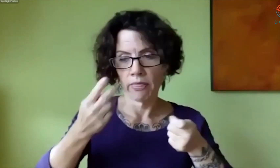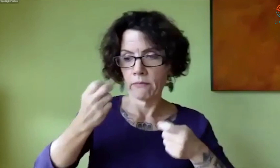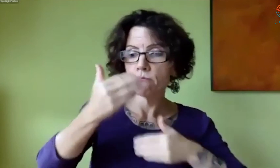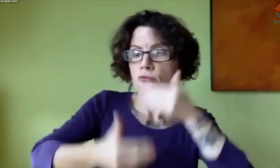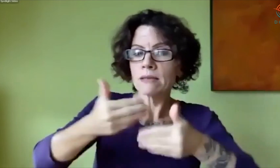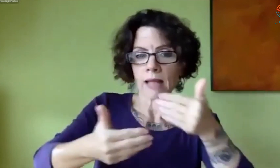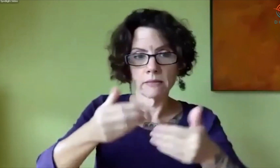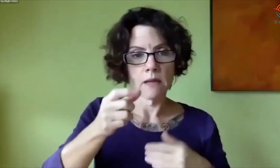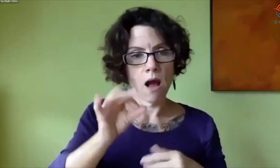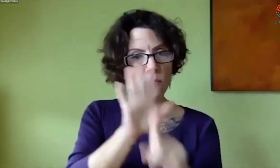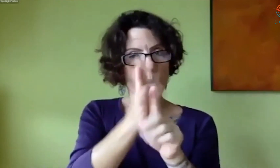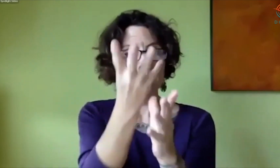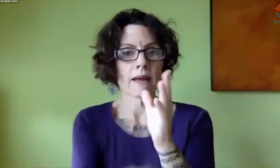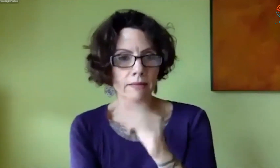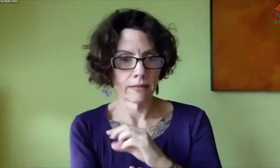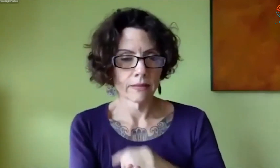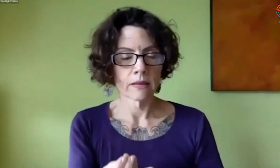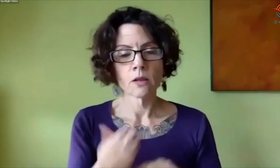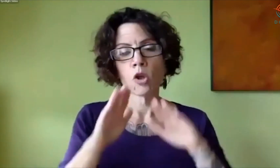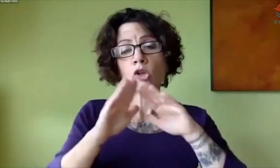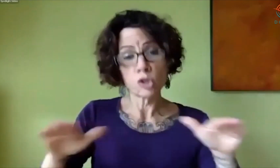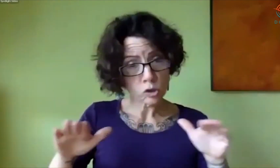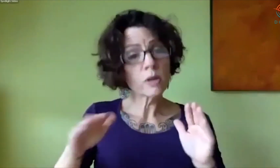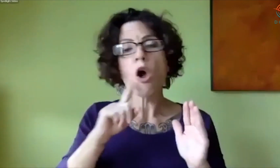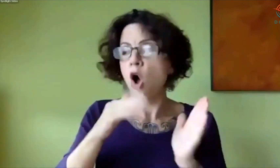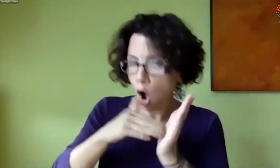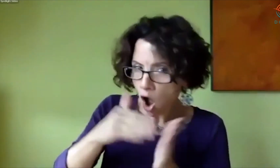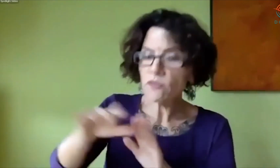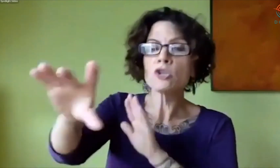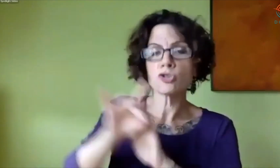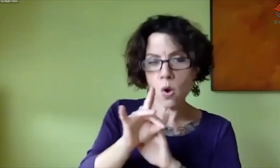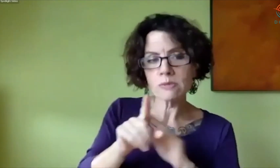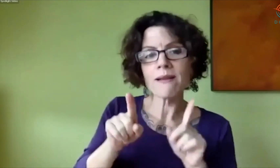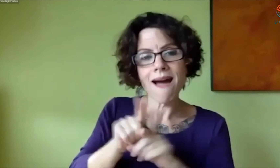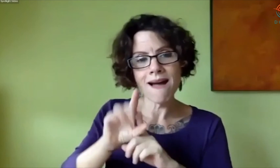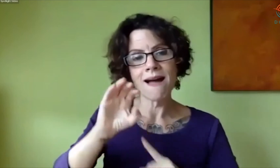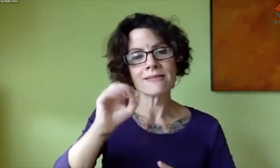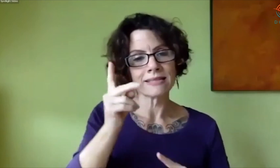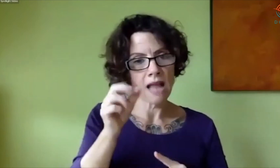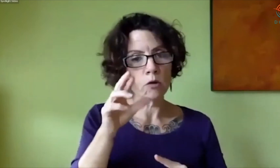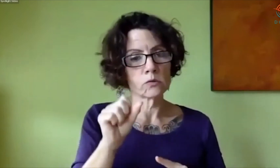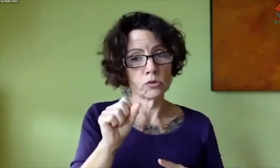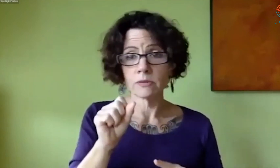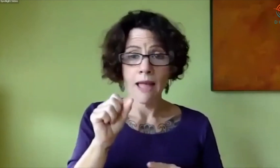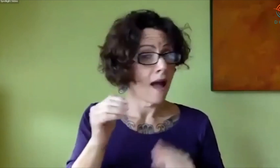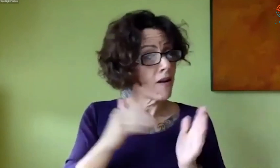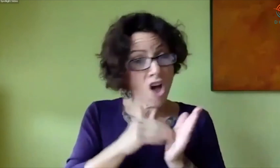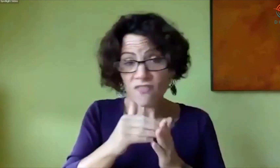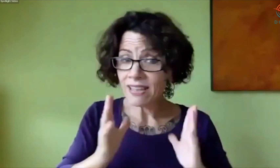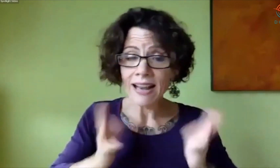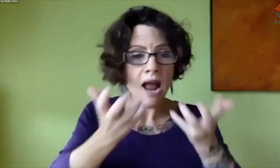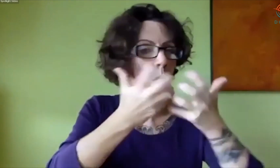will affect mental clarity or capacity. You want to select somebody who will be able to handle the